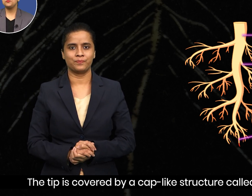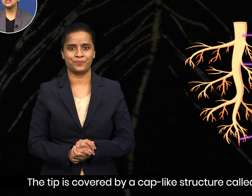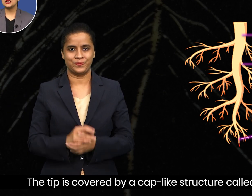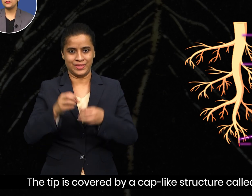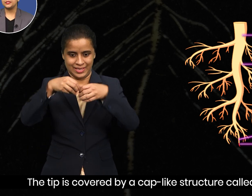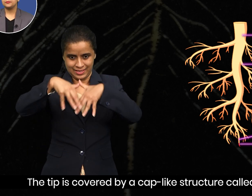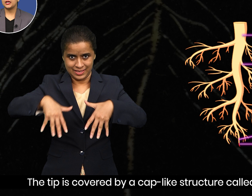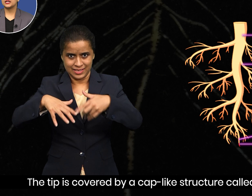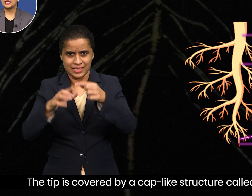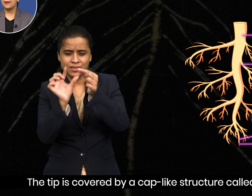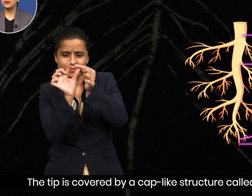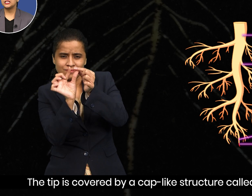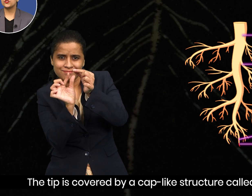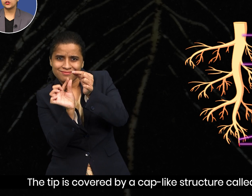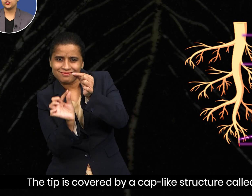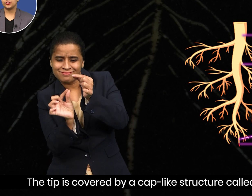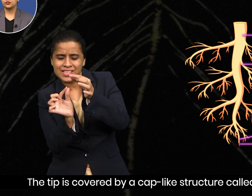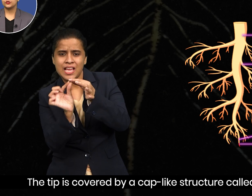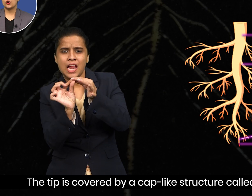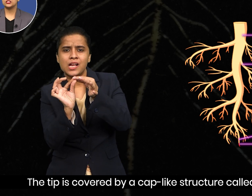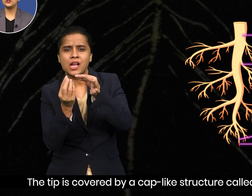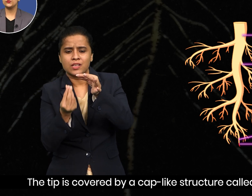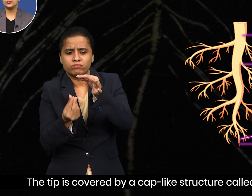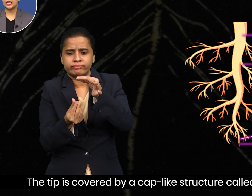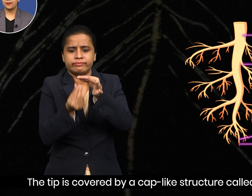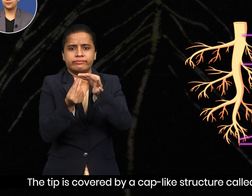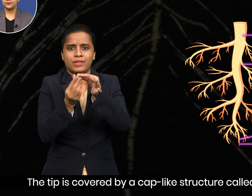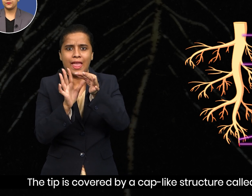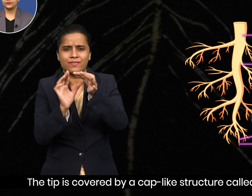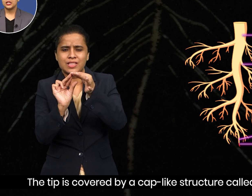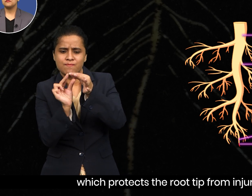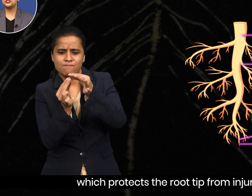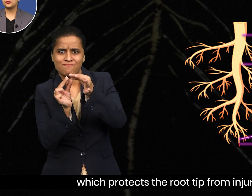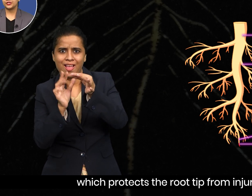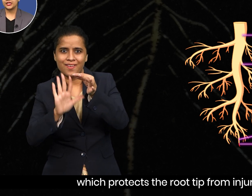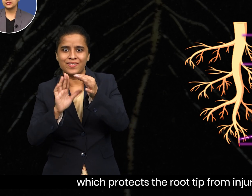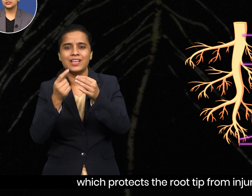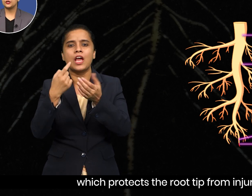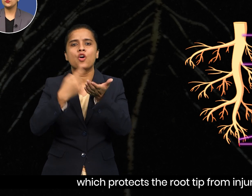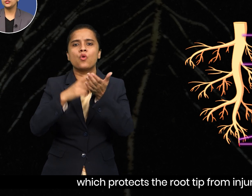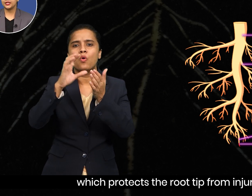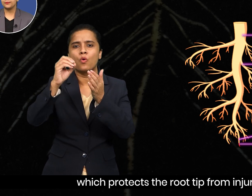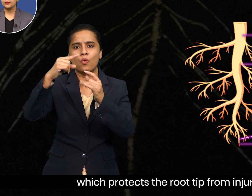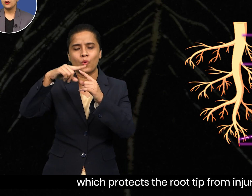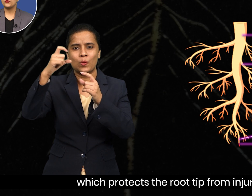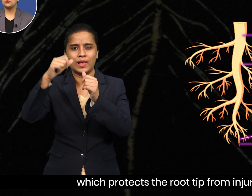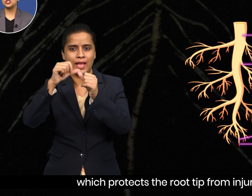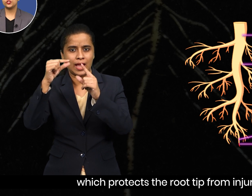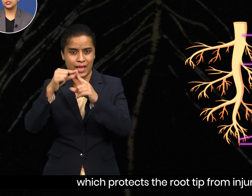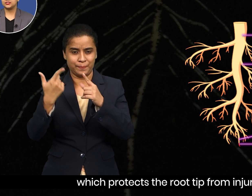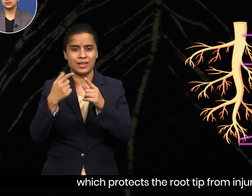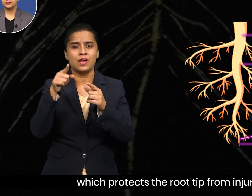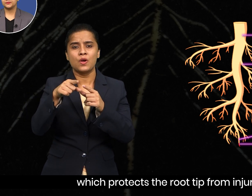The tip is covered by a cap-like structure called the root cap, which protects the root tip